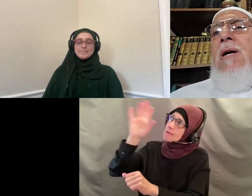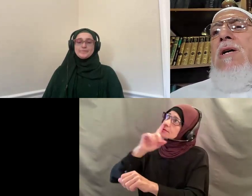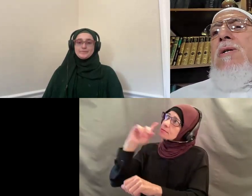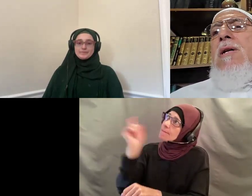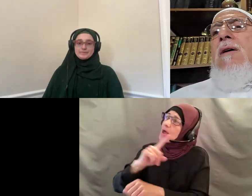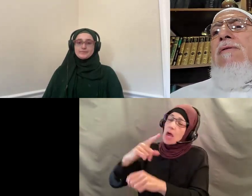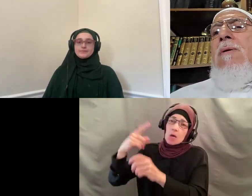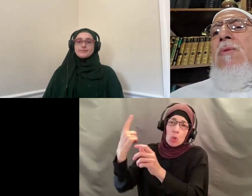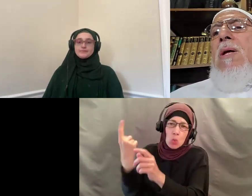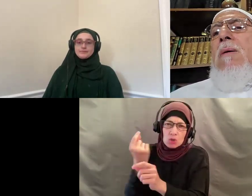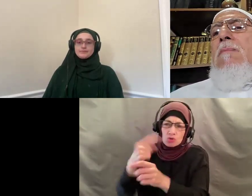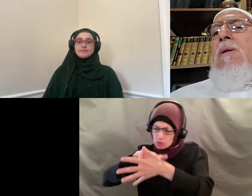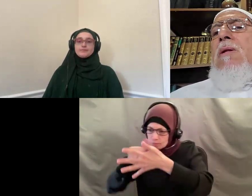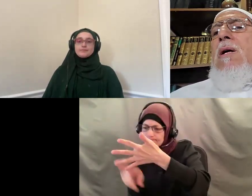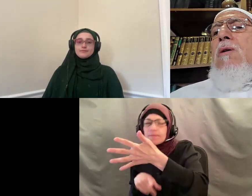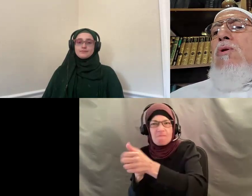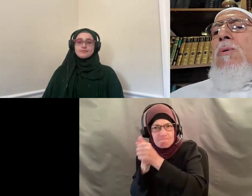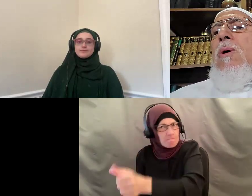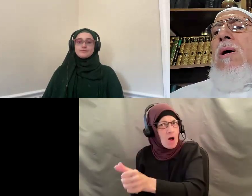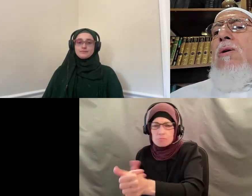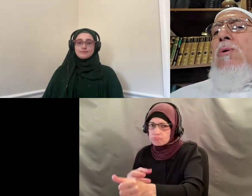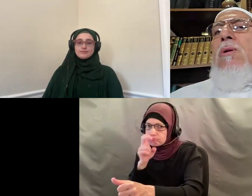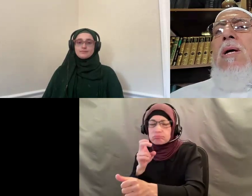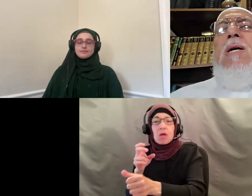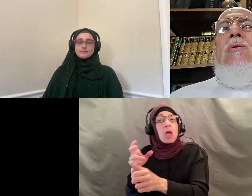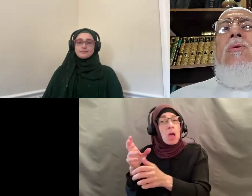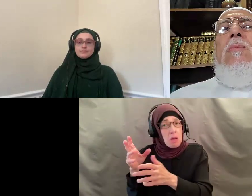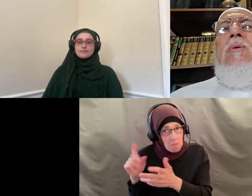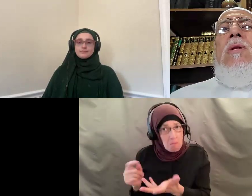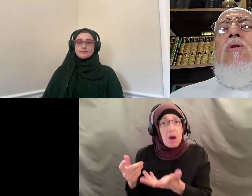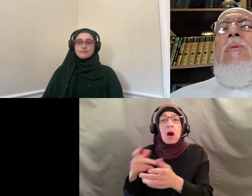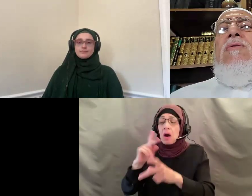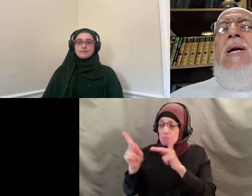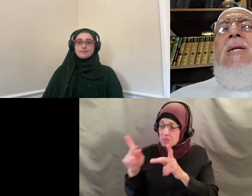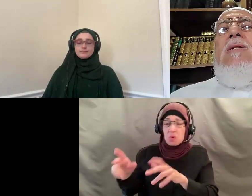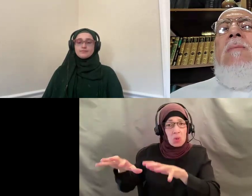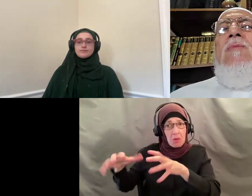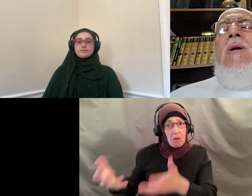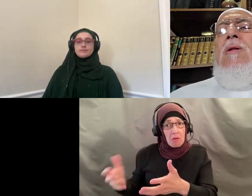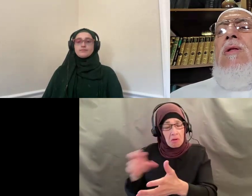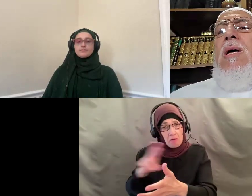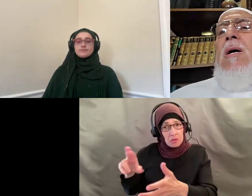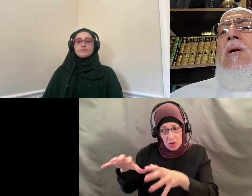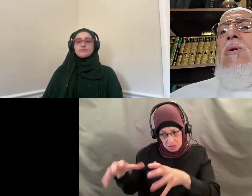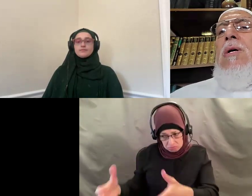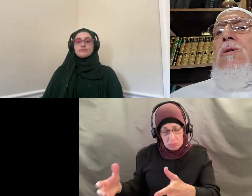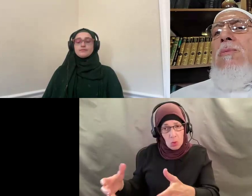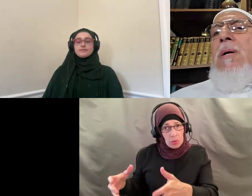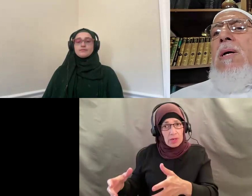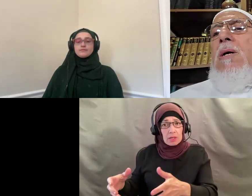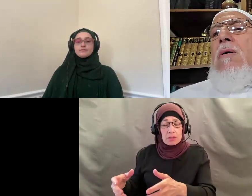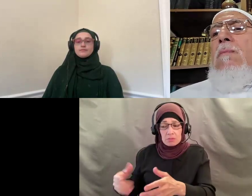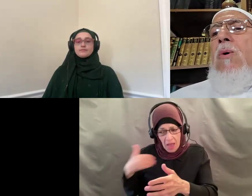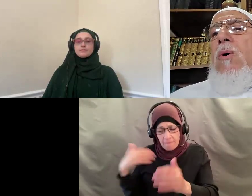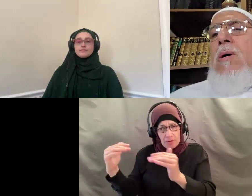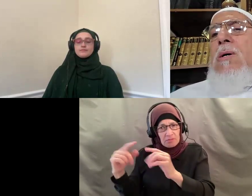living a righteous life. But the group who are called the right group or the group of the right, they are going to